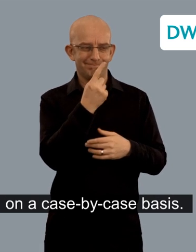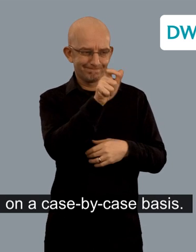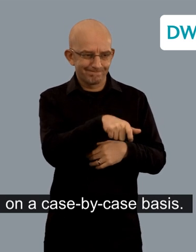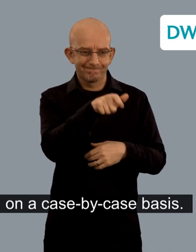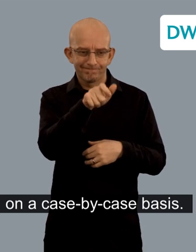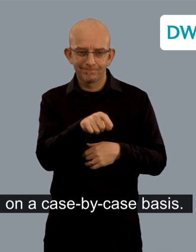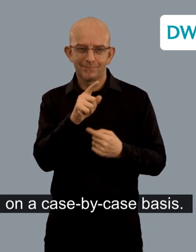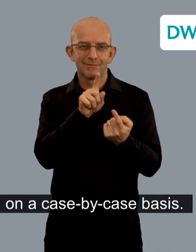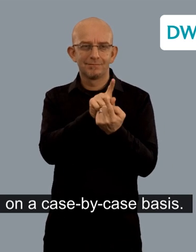basis.